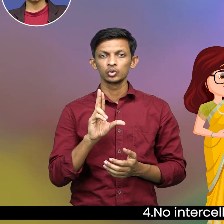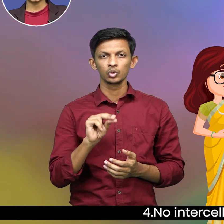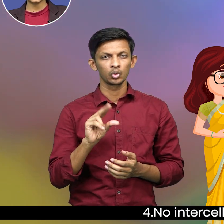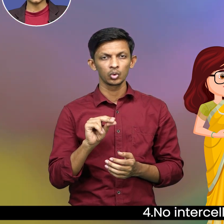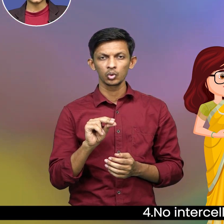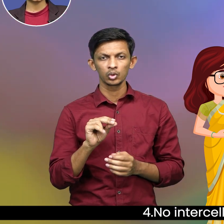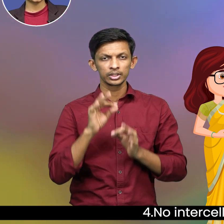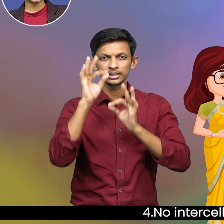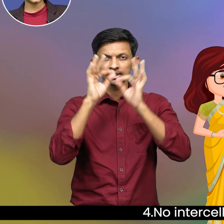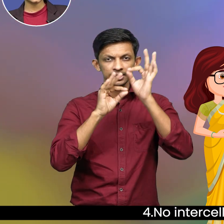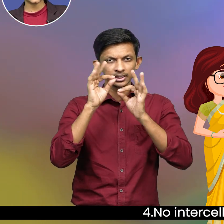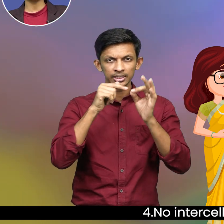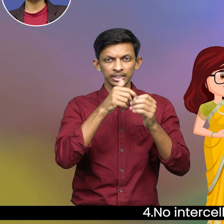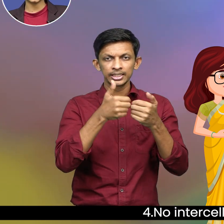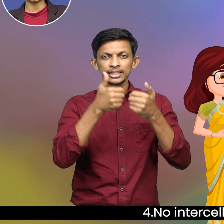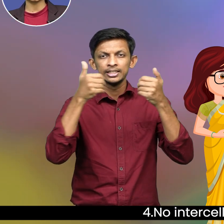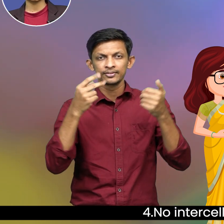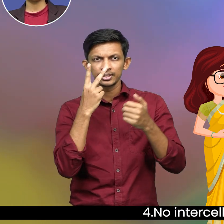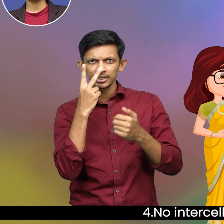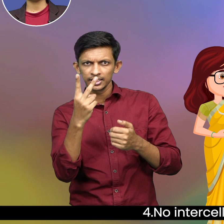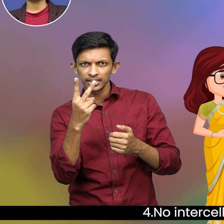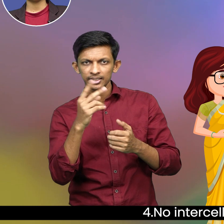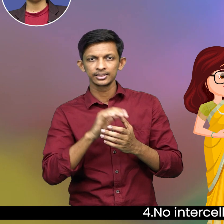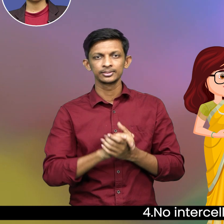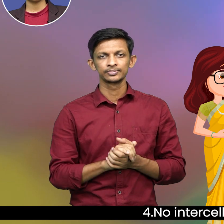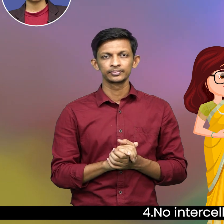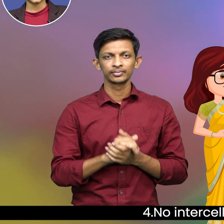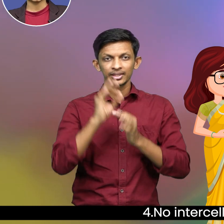No intercellular spaces are seen.